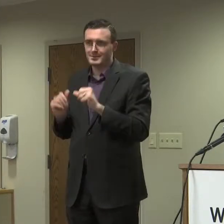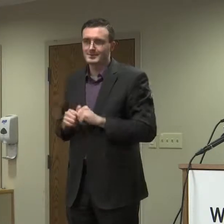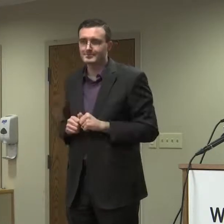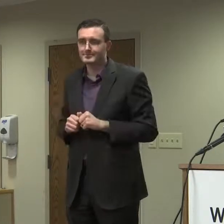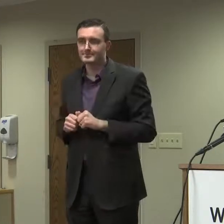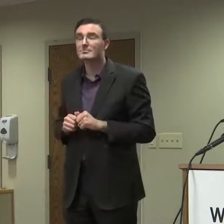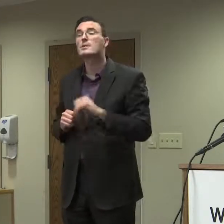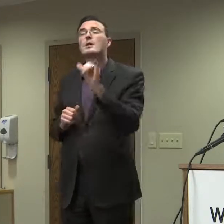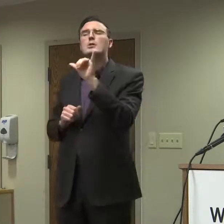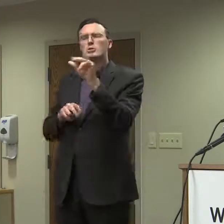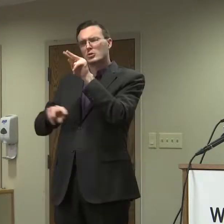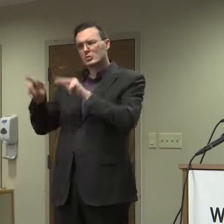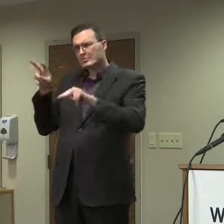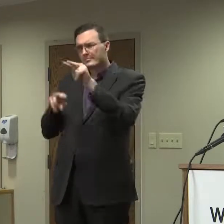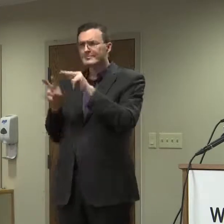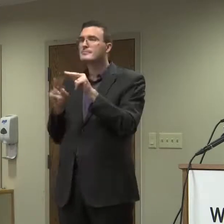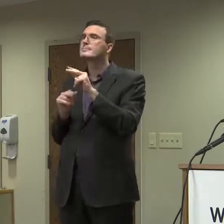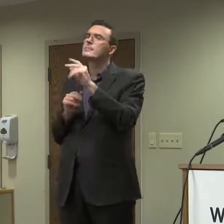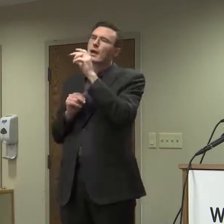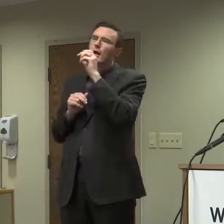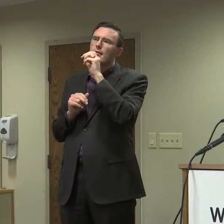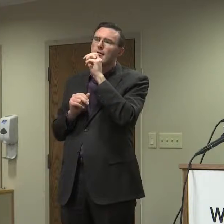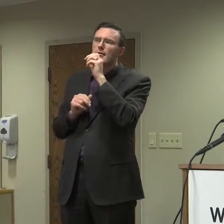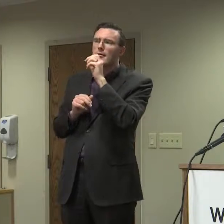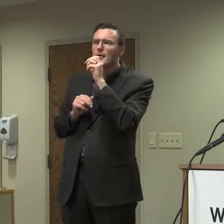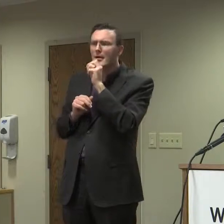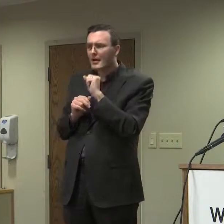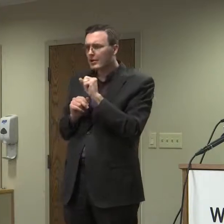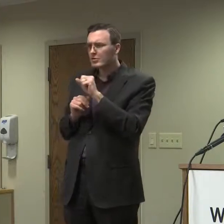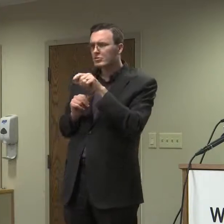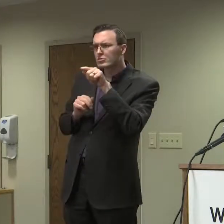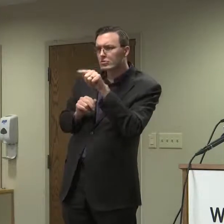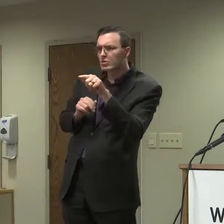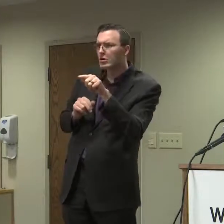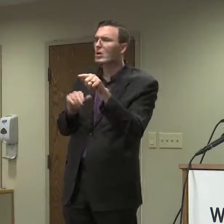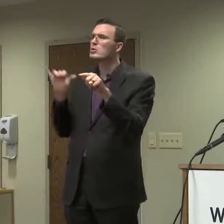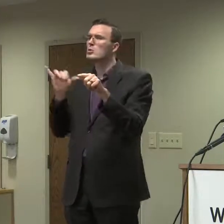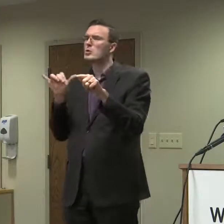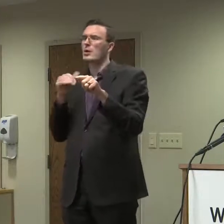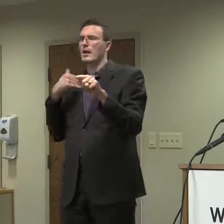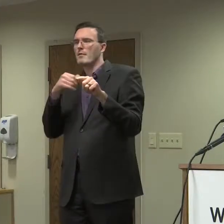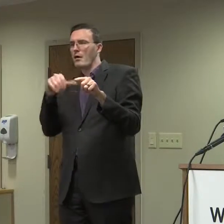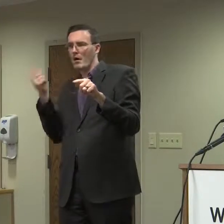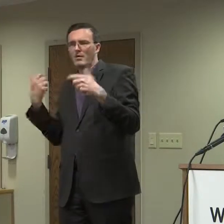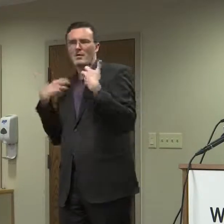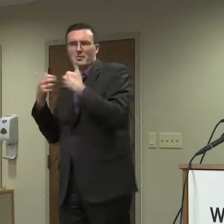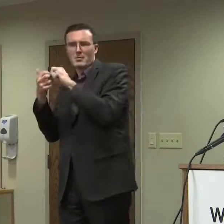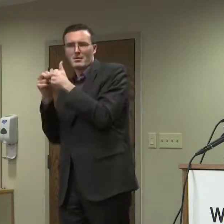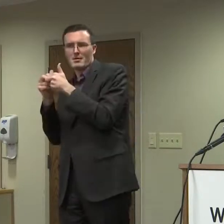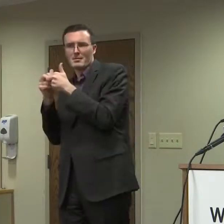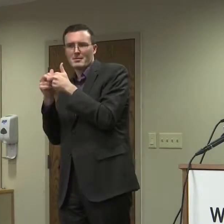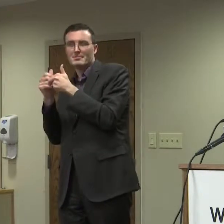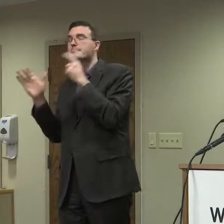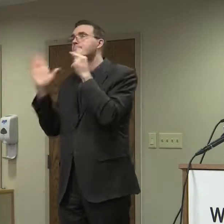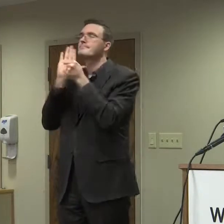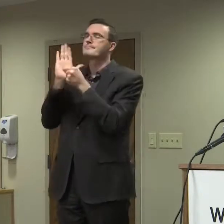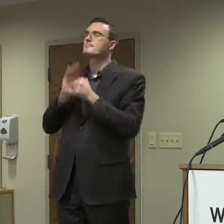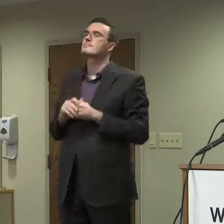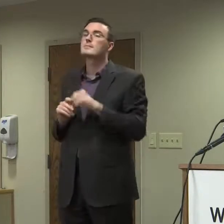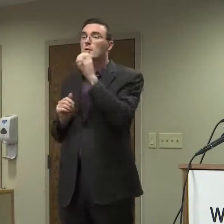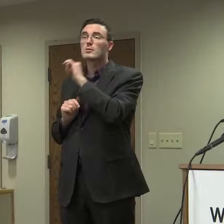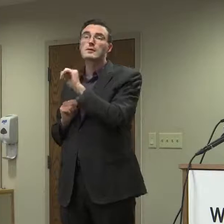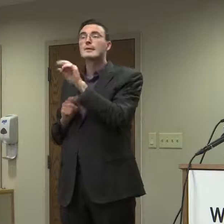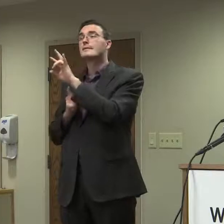heard, well, why is someone who's 65 receiving it ahead of someone who's 75? Well, the 75-year-old may only have one comorbidity,